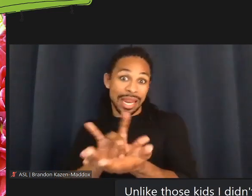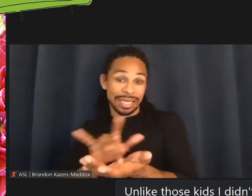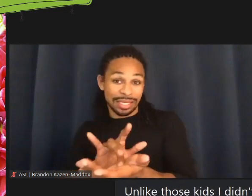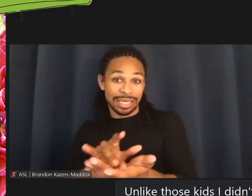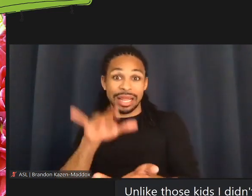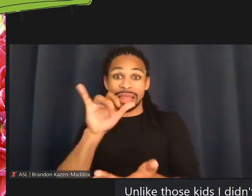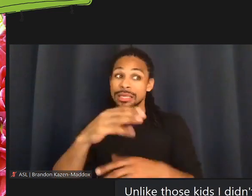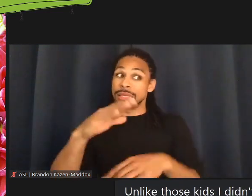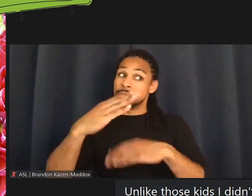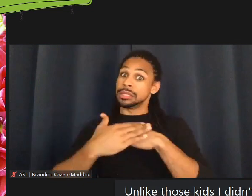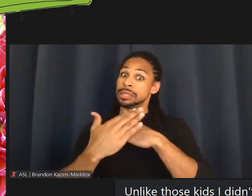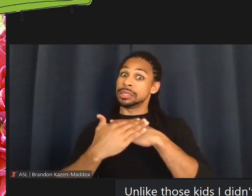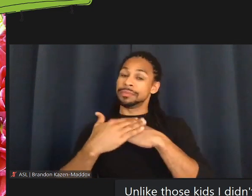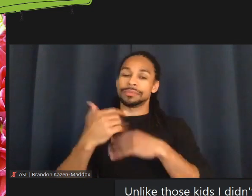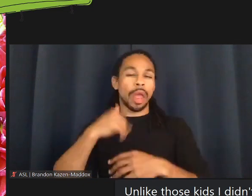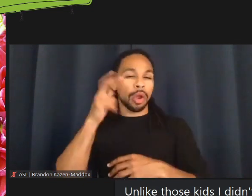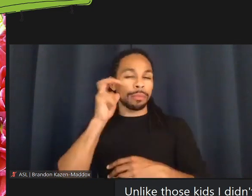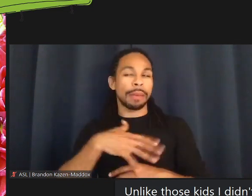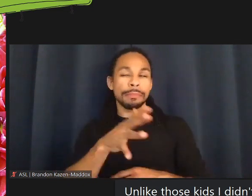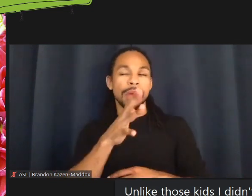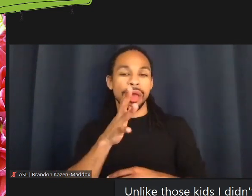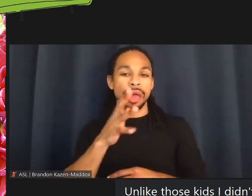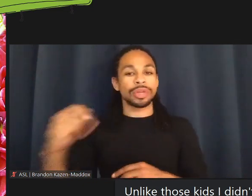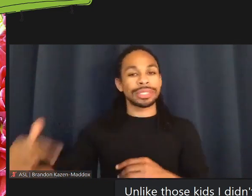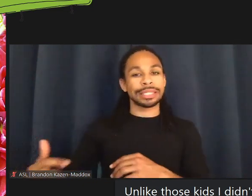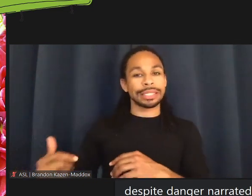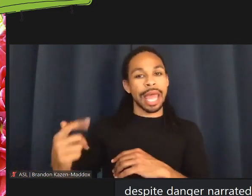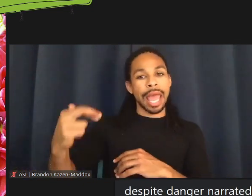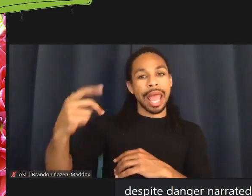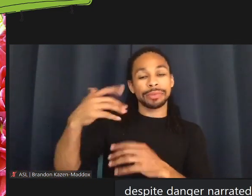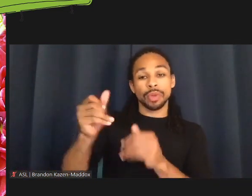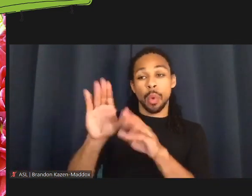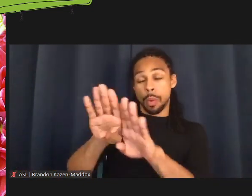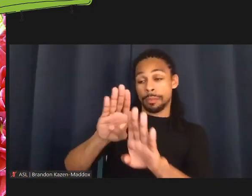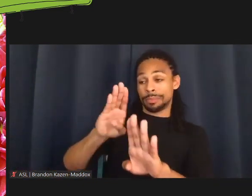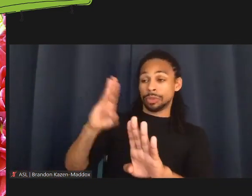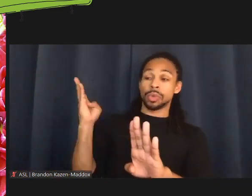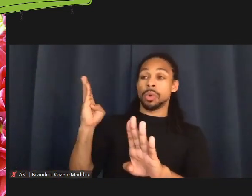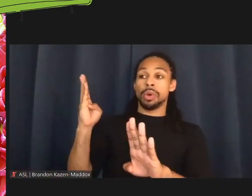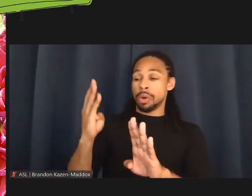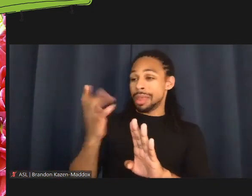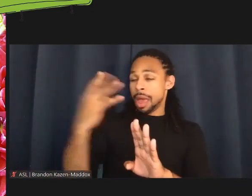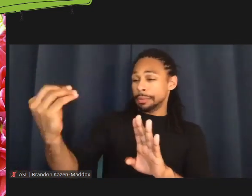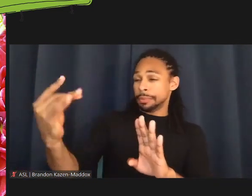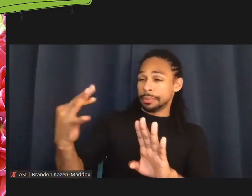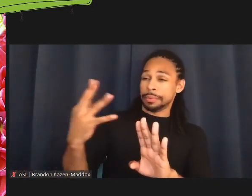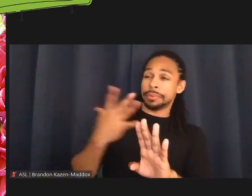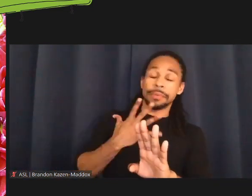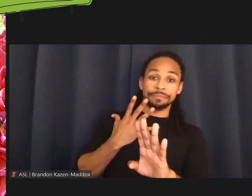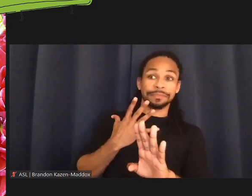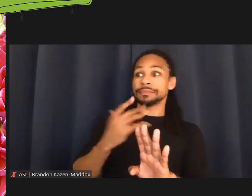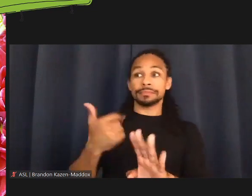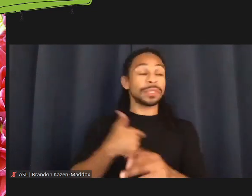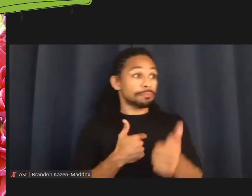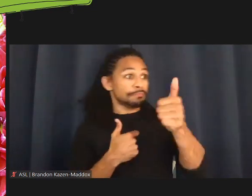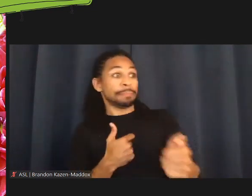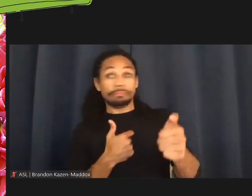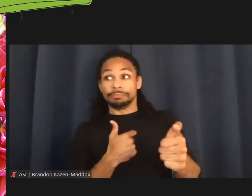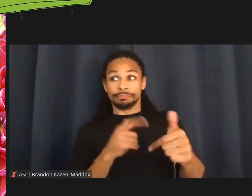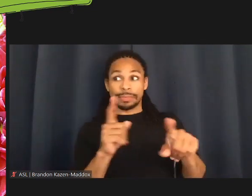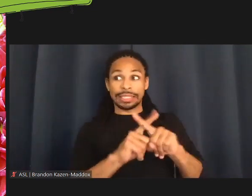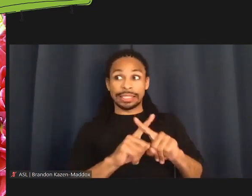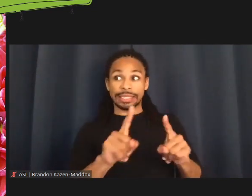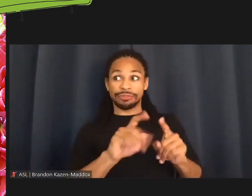steps. The door opened and damp light gleamed over my body. I changed the channel, and the smell of